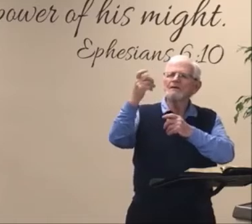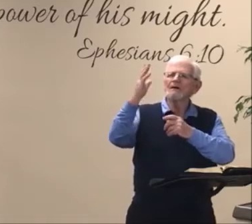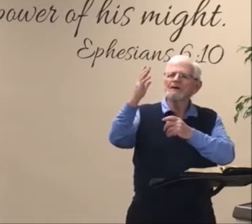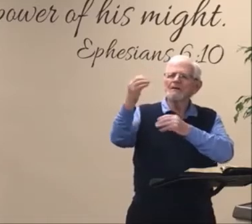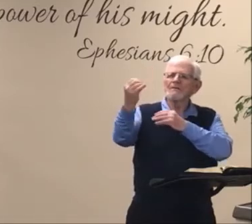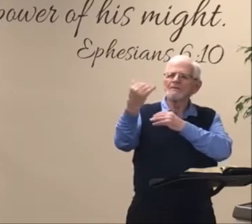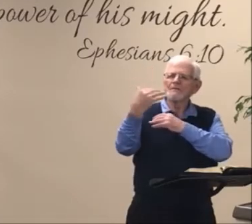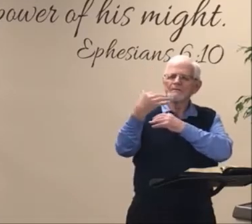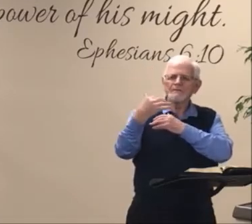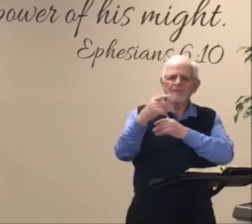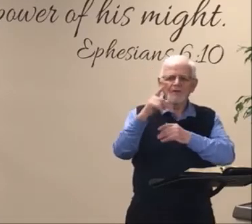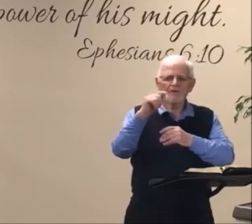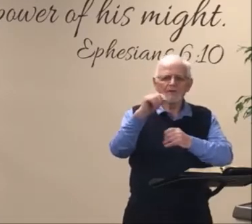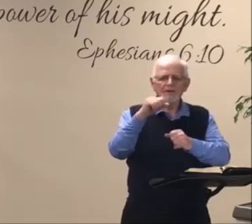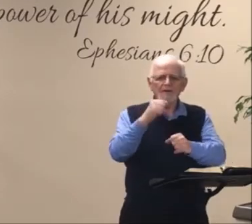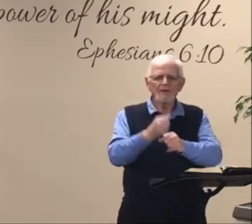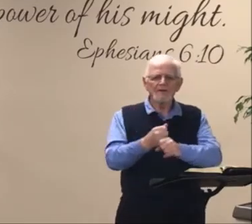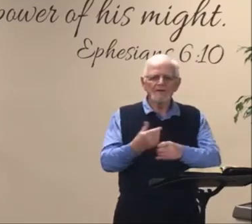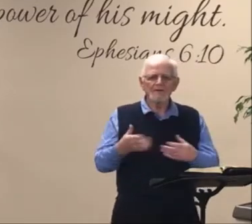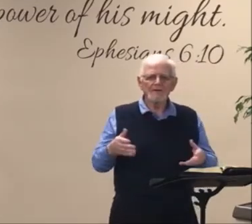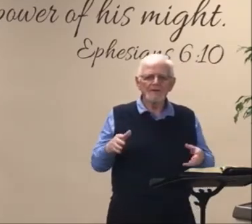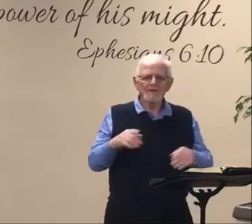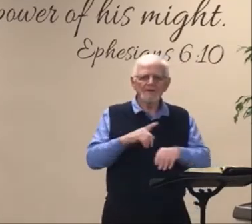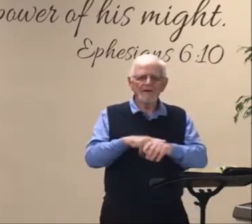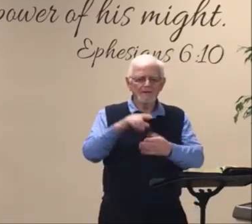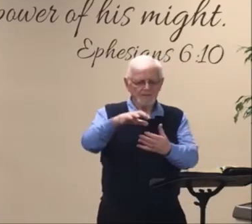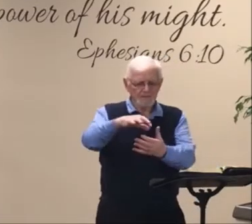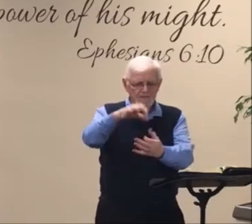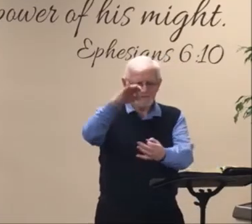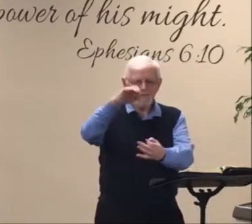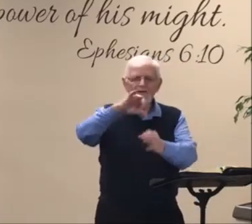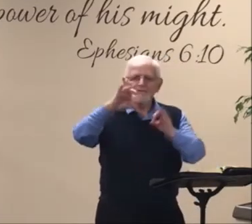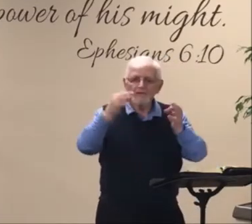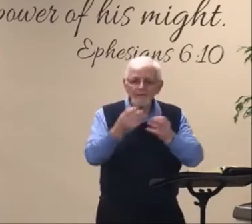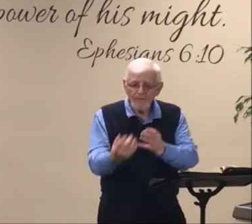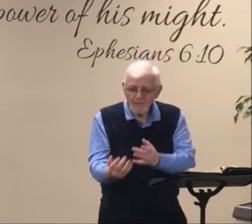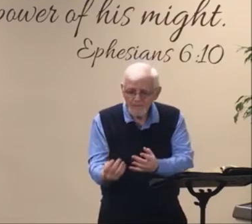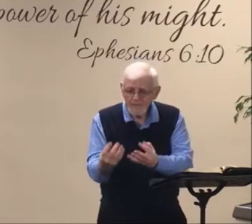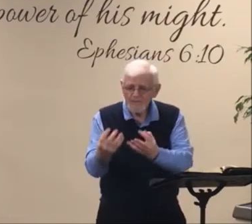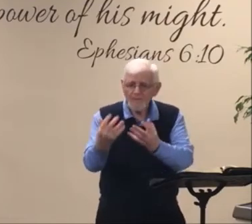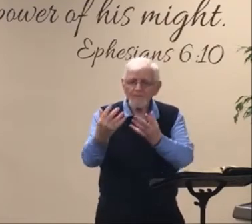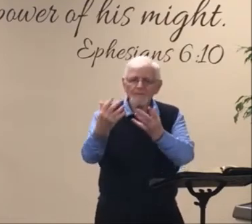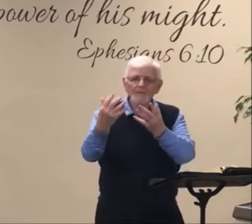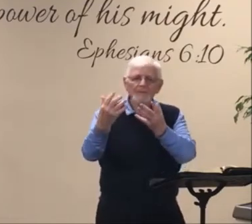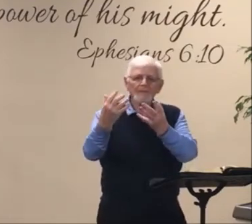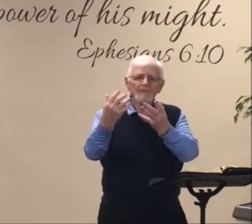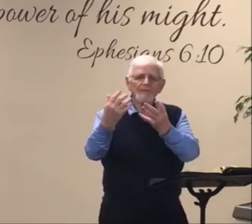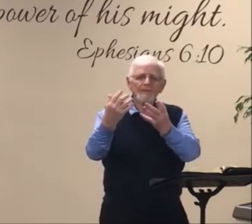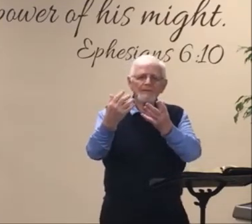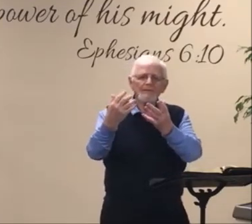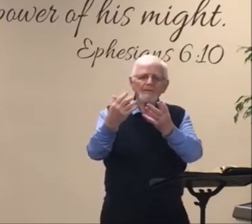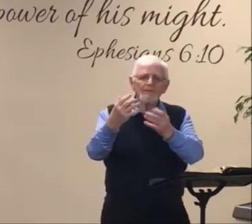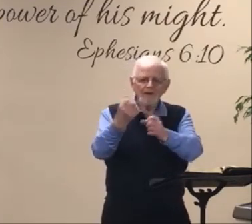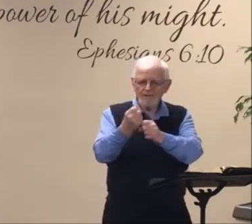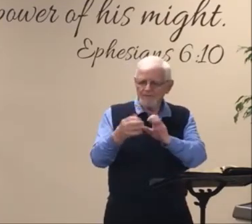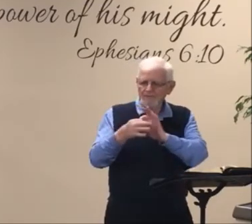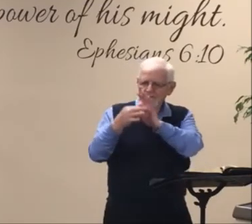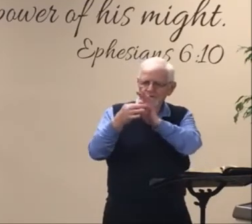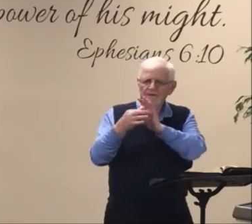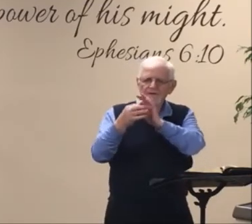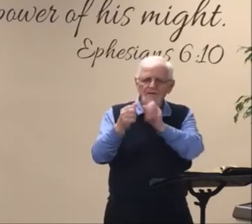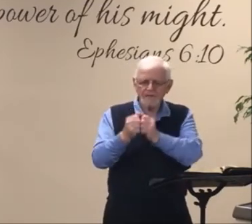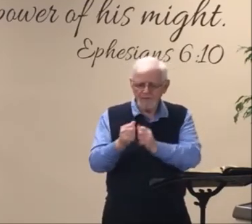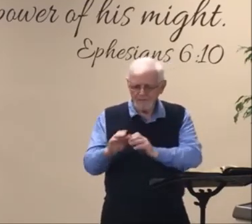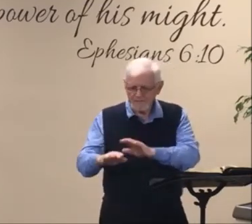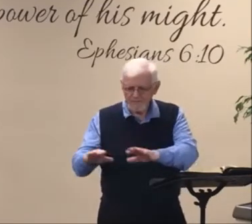I would say that's 20 years of lost time spiritually. His family was growing. He's got a relationship with the